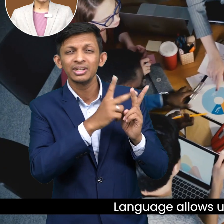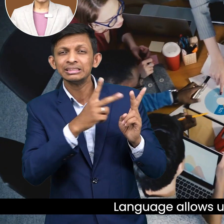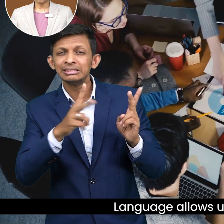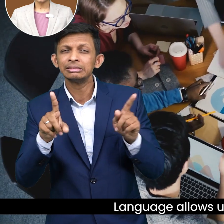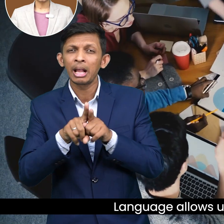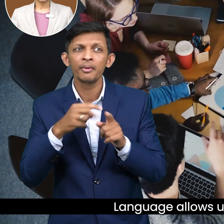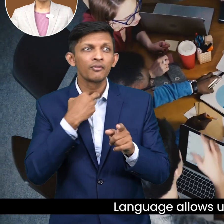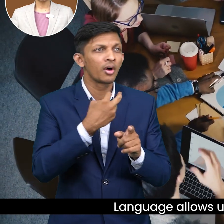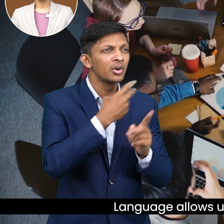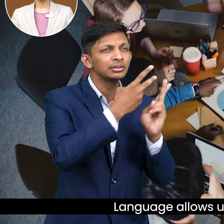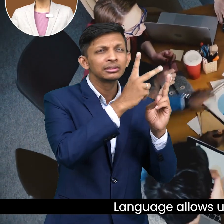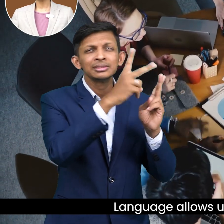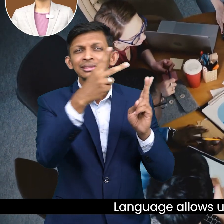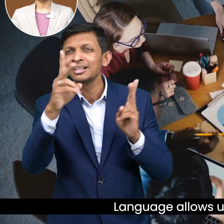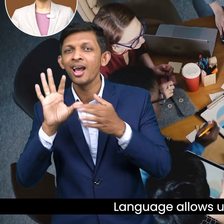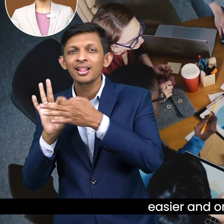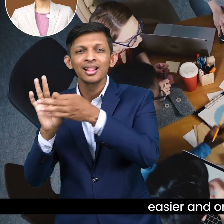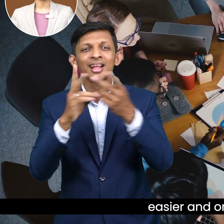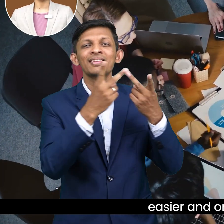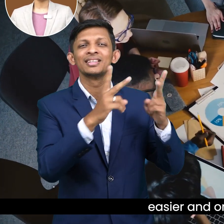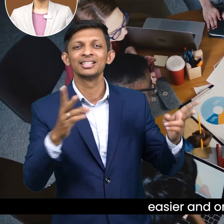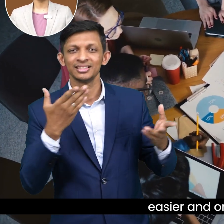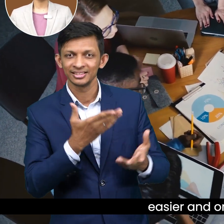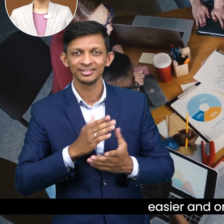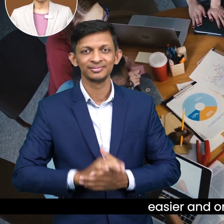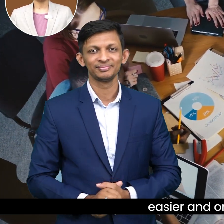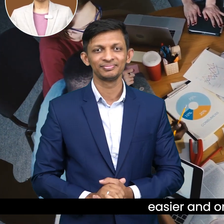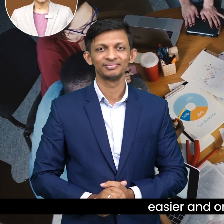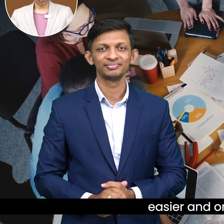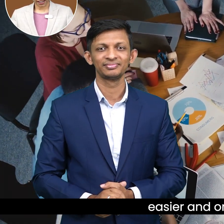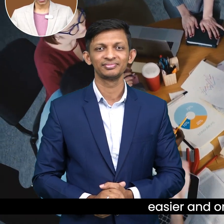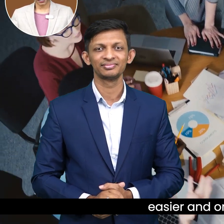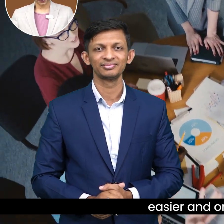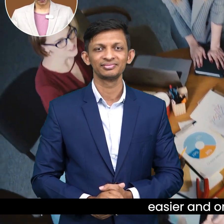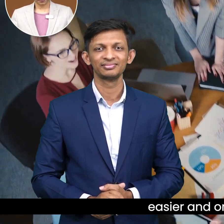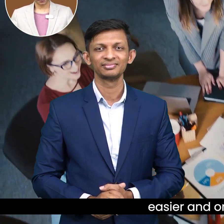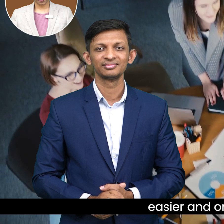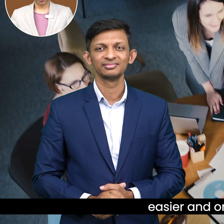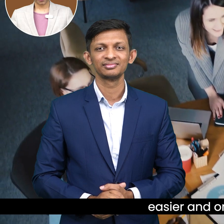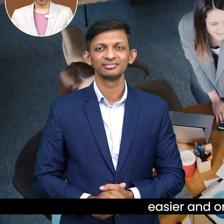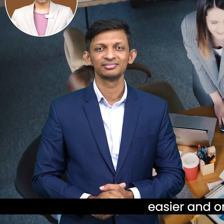Language allows us to make many things easier and organized, such as